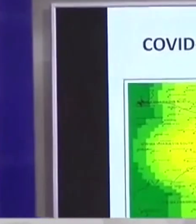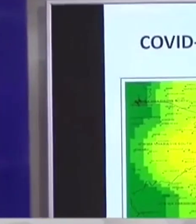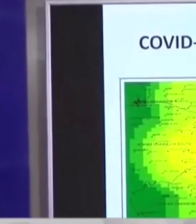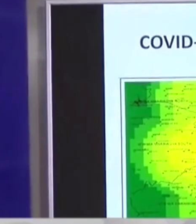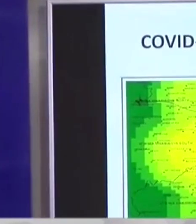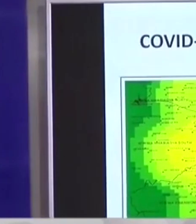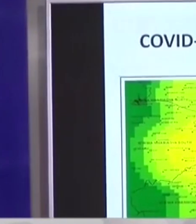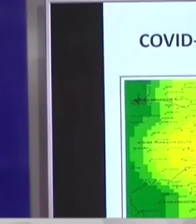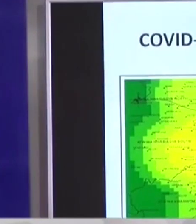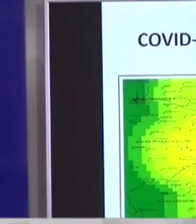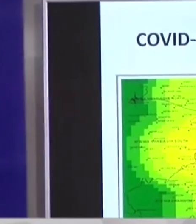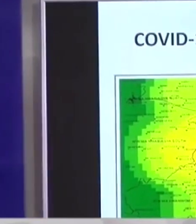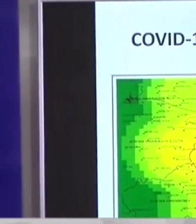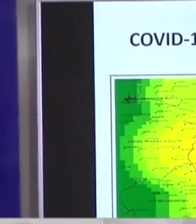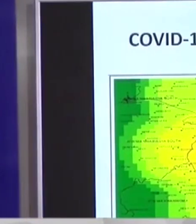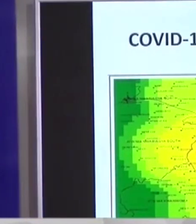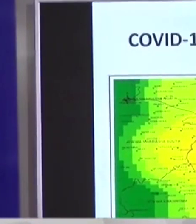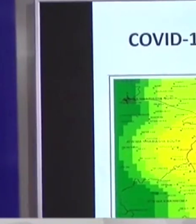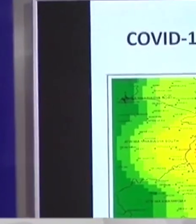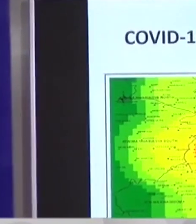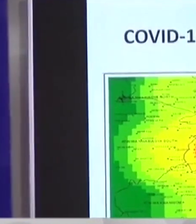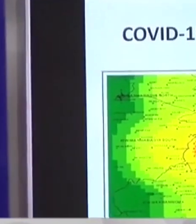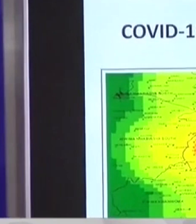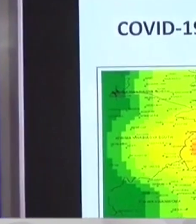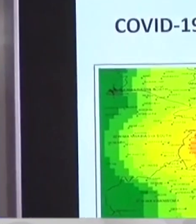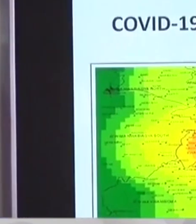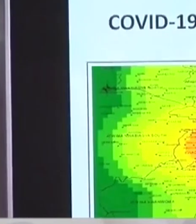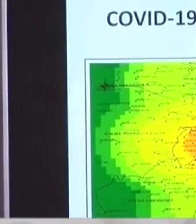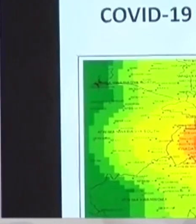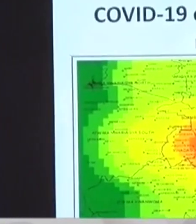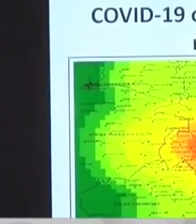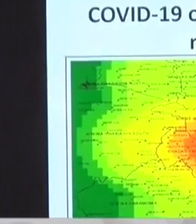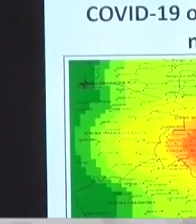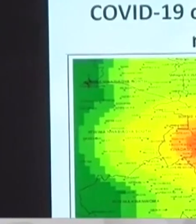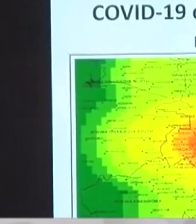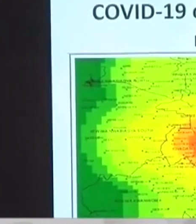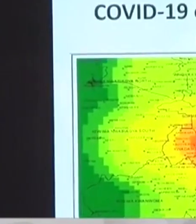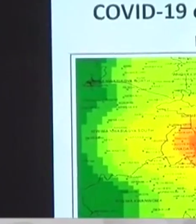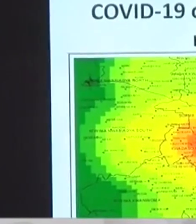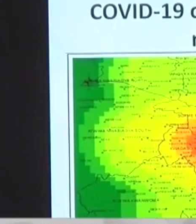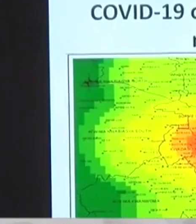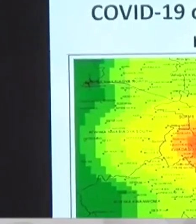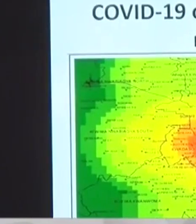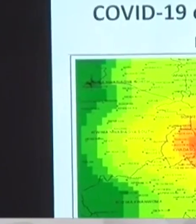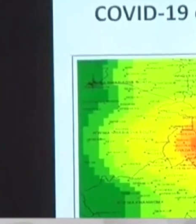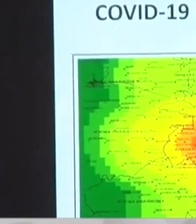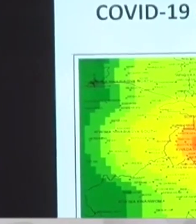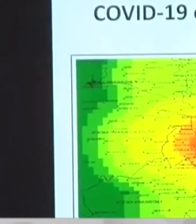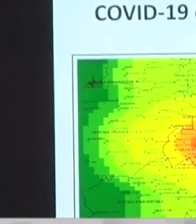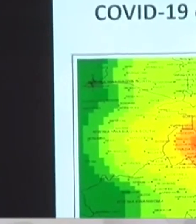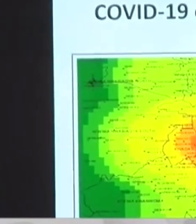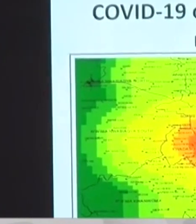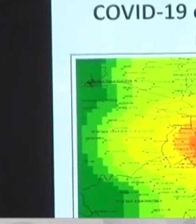the peripheral areas remain quite in isolated cases that has been. So this is